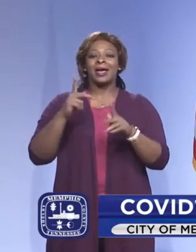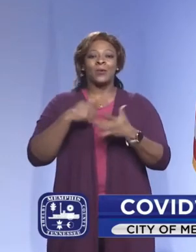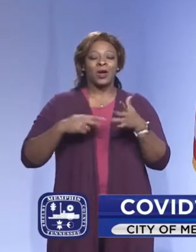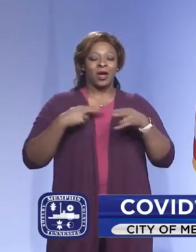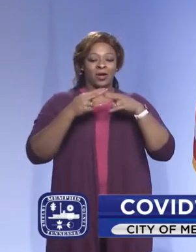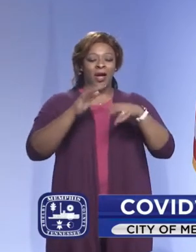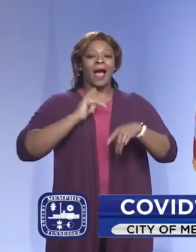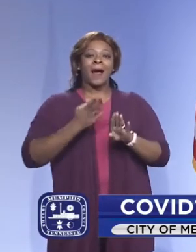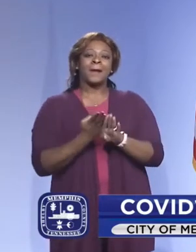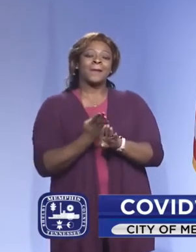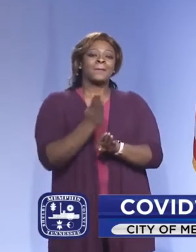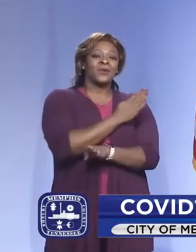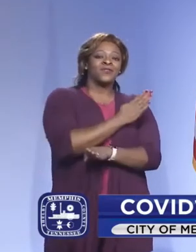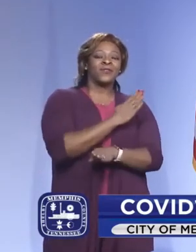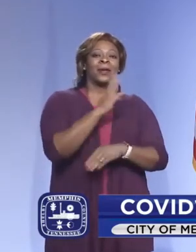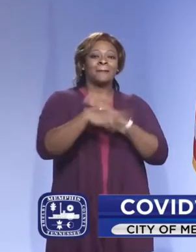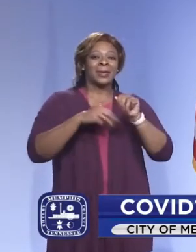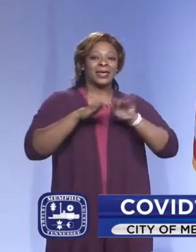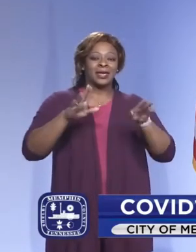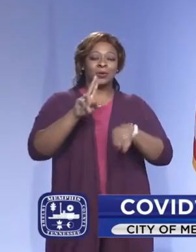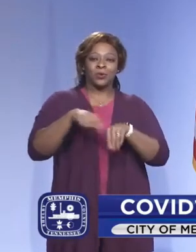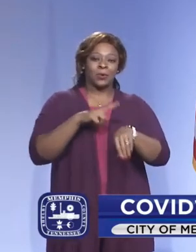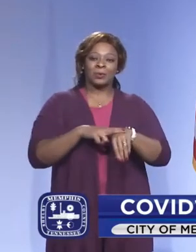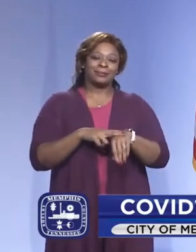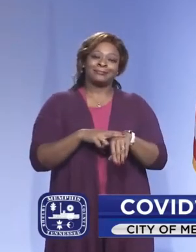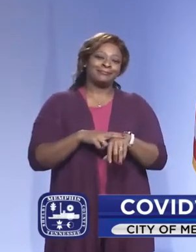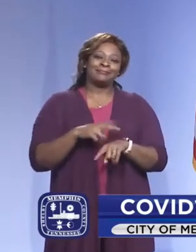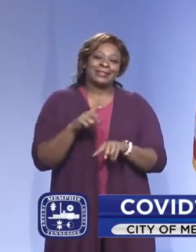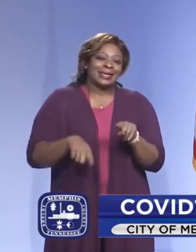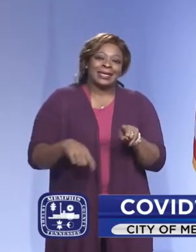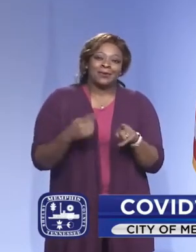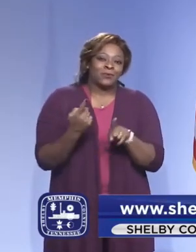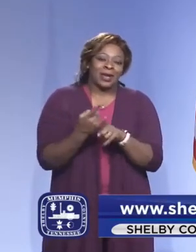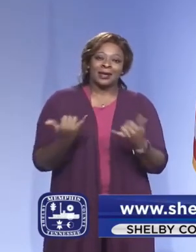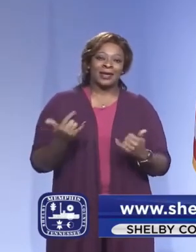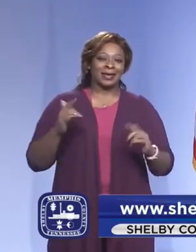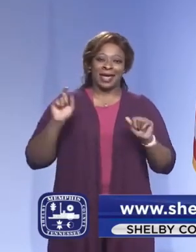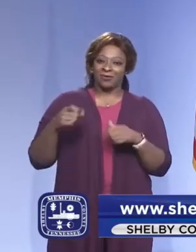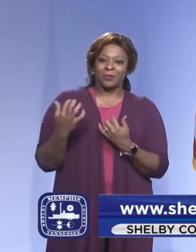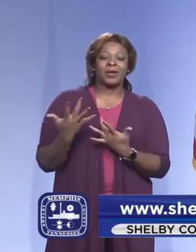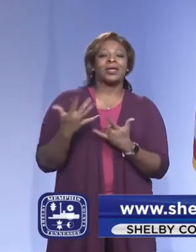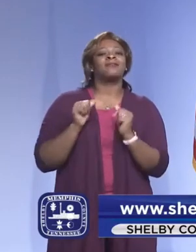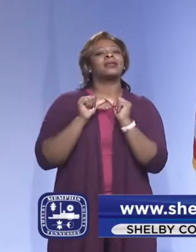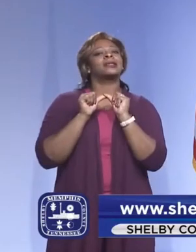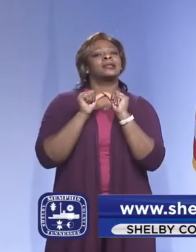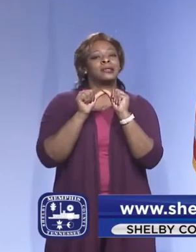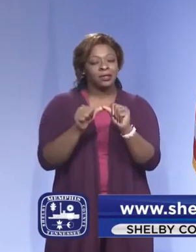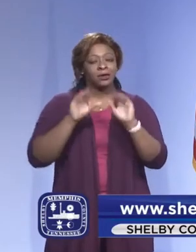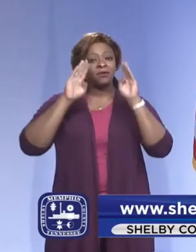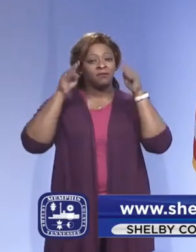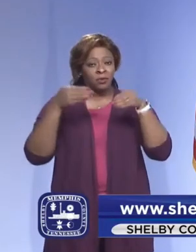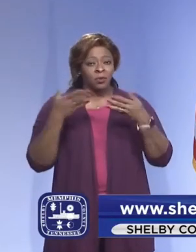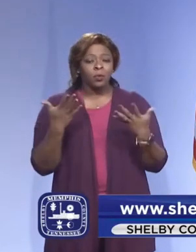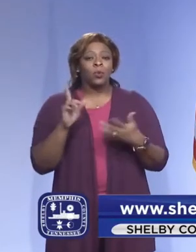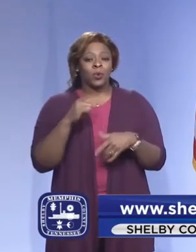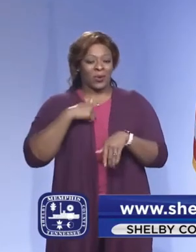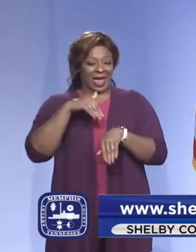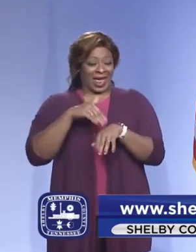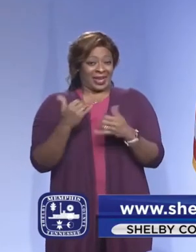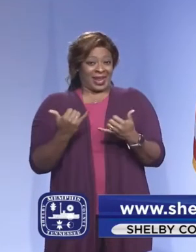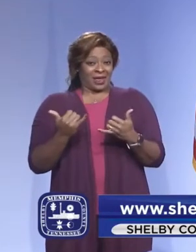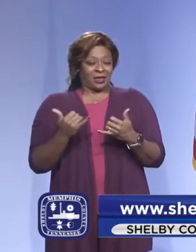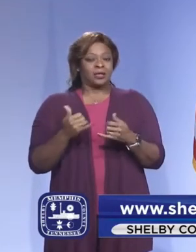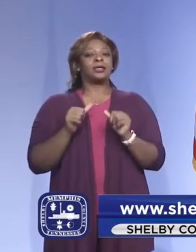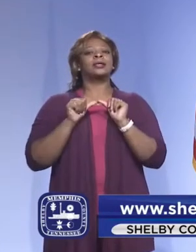call our pre-pandemic normal. And we really can't do that currently. We have to continue to stay focused on where we are, and we